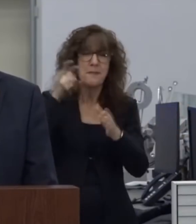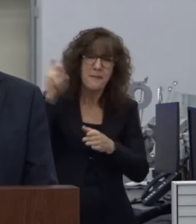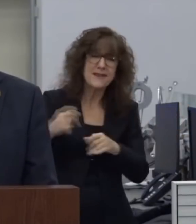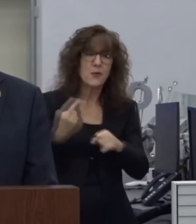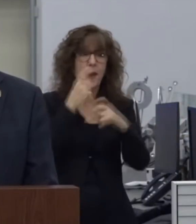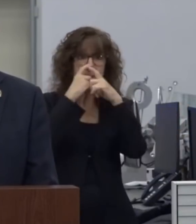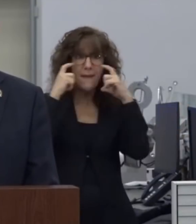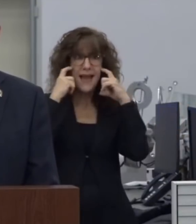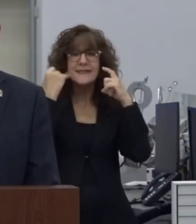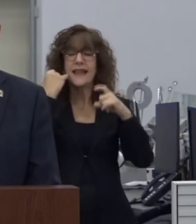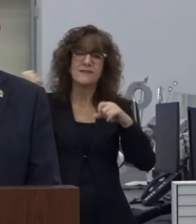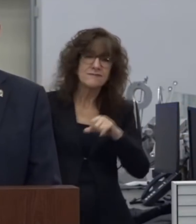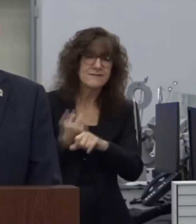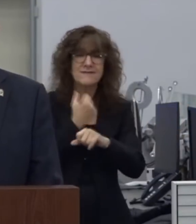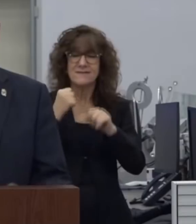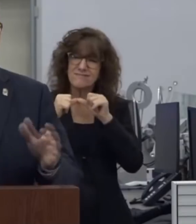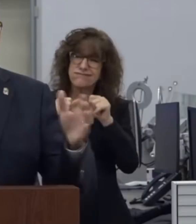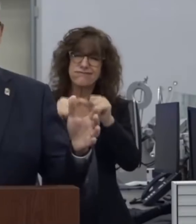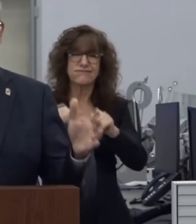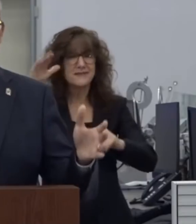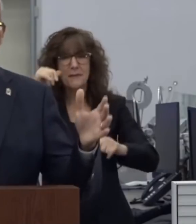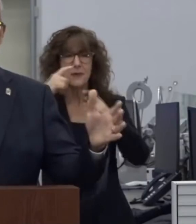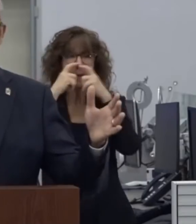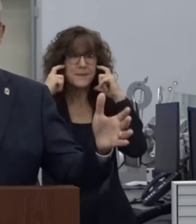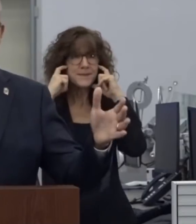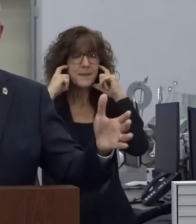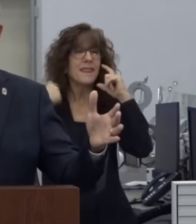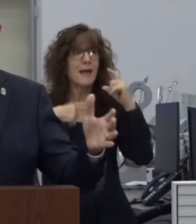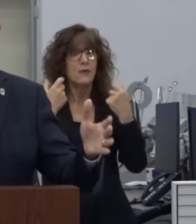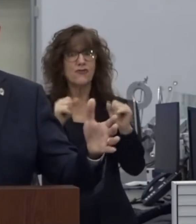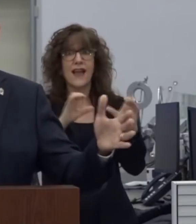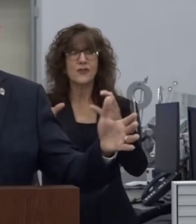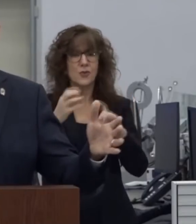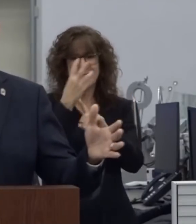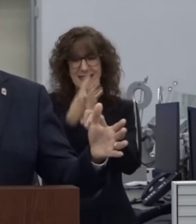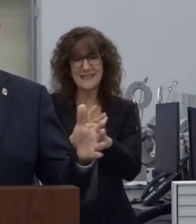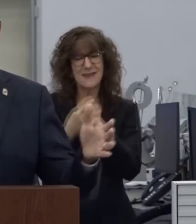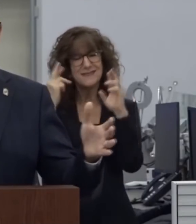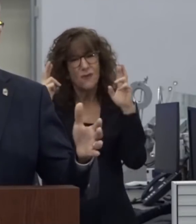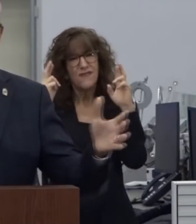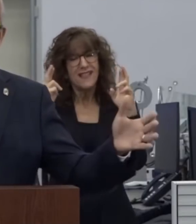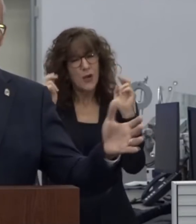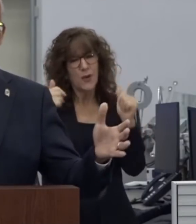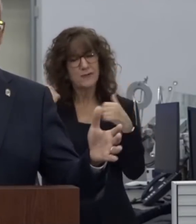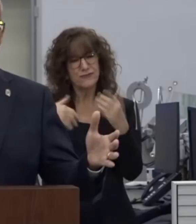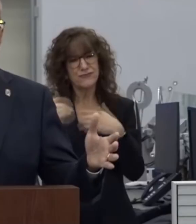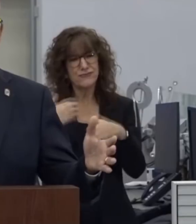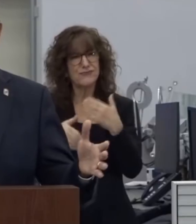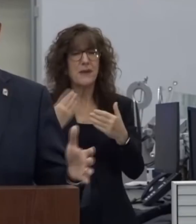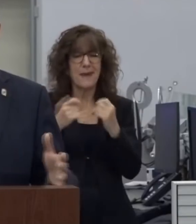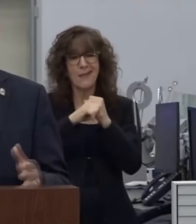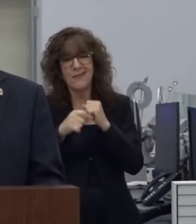And if we're vigilant about that for this period of time, and we're going to try to do it in 6 months. Hopefully, we do it quicker or maybe take a